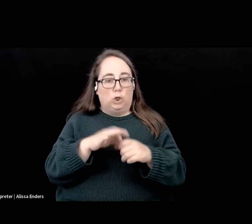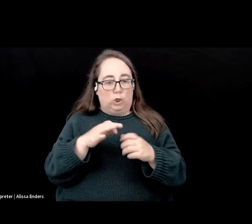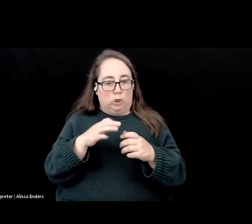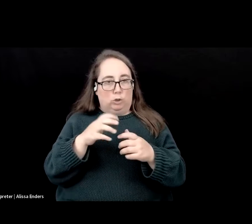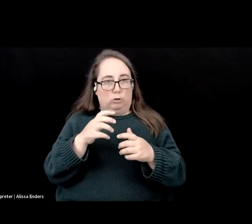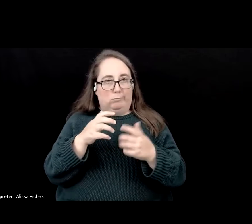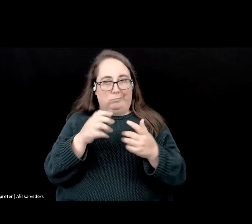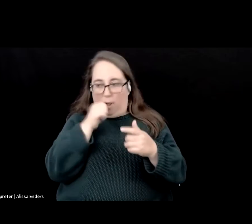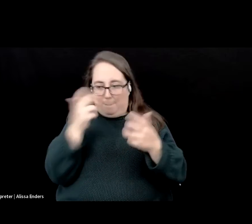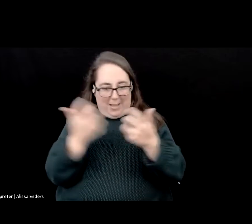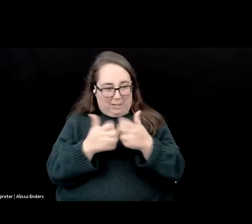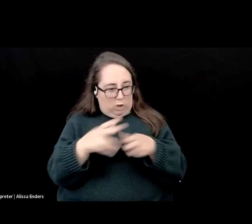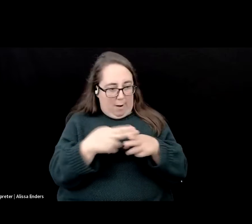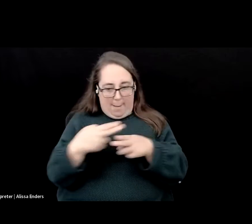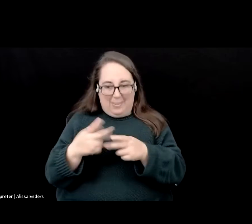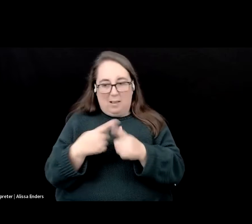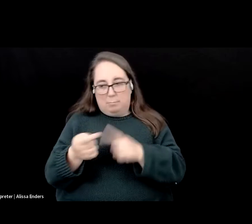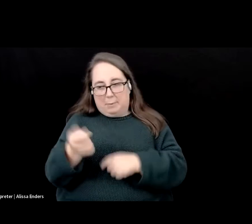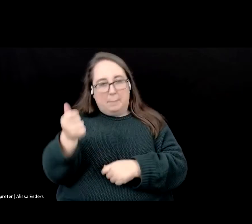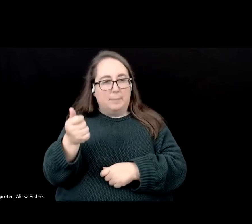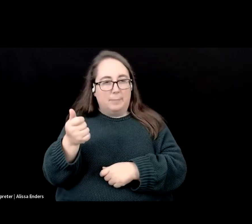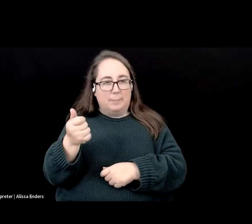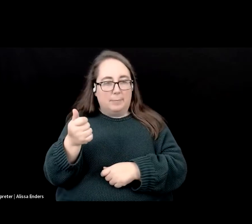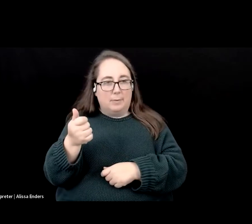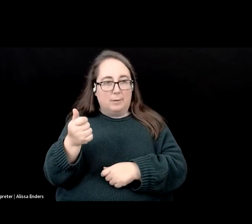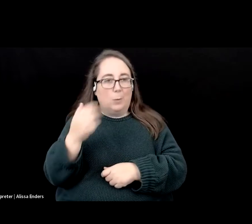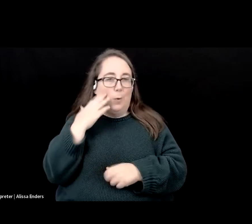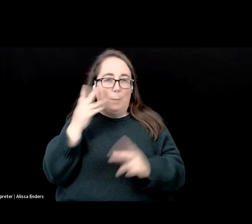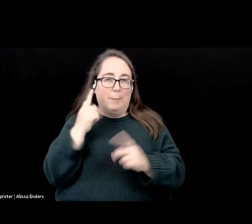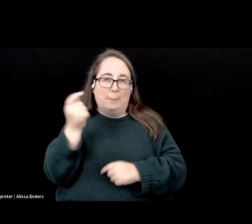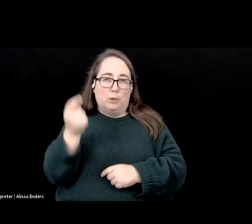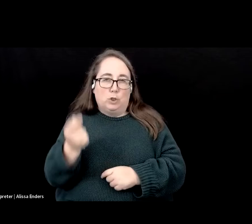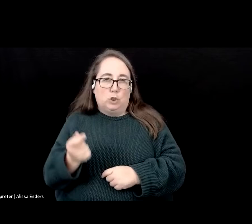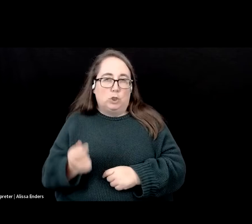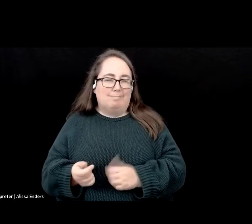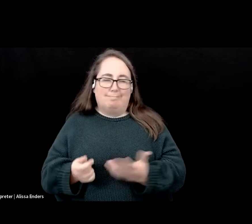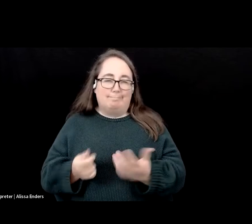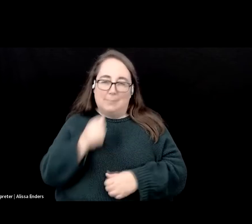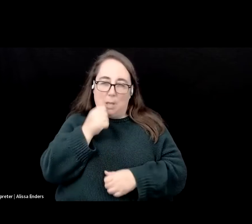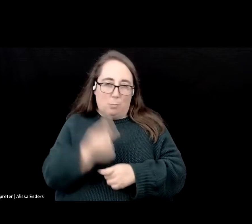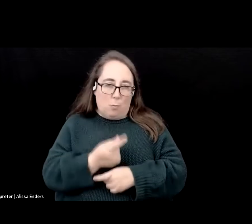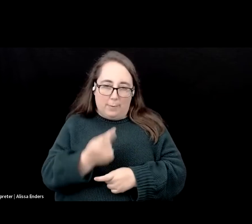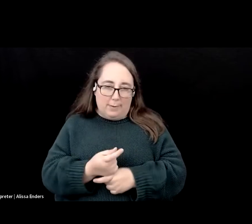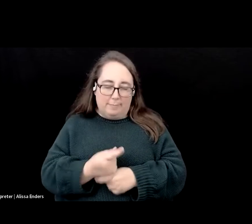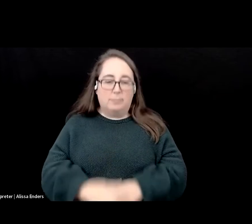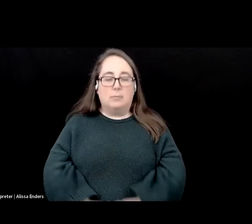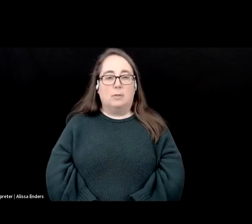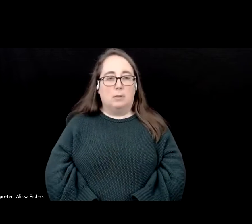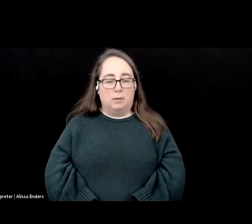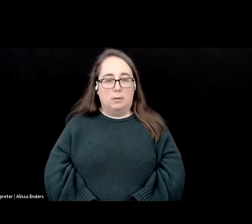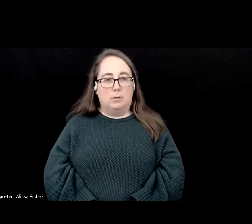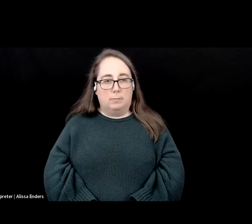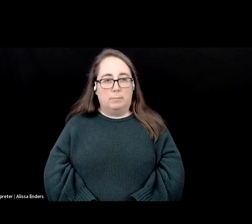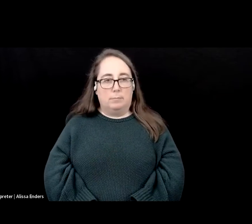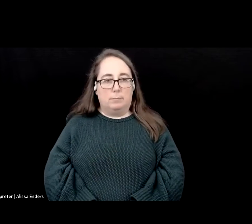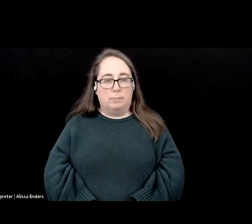what we know is that the vast majority of folks who are being purged, that it was done inappropriately. And so the